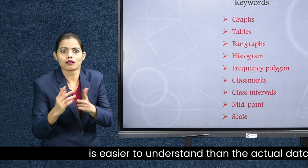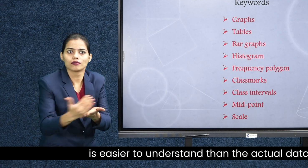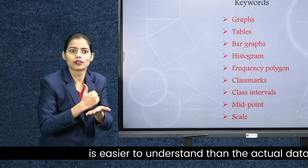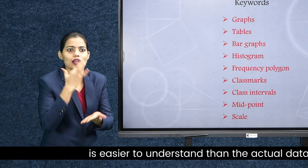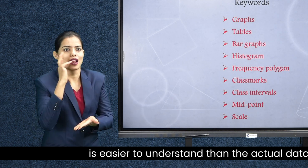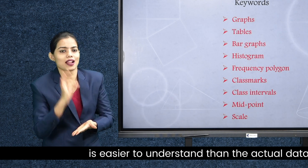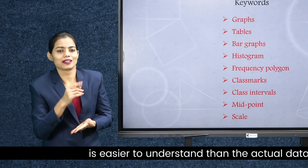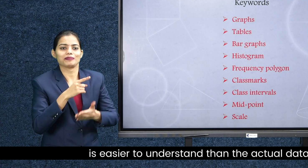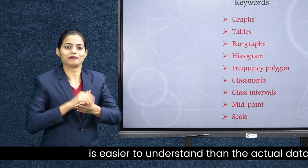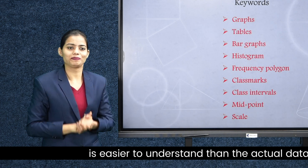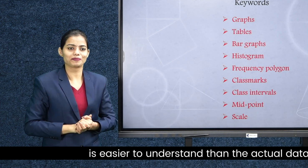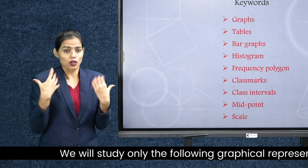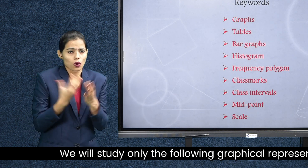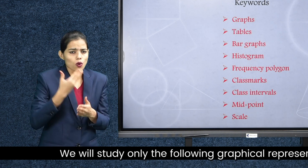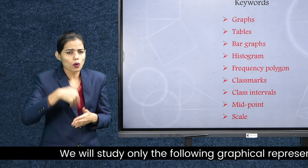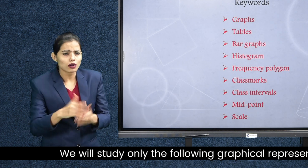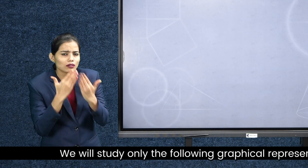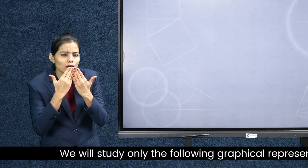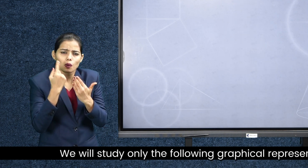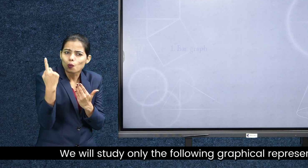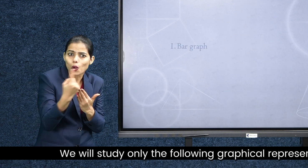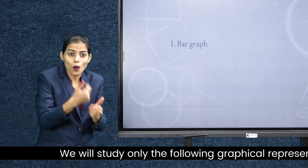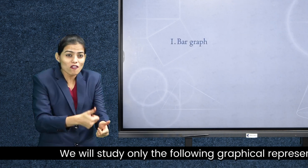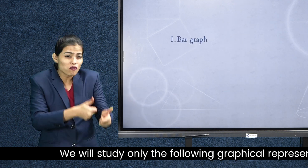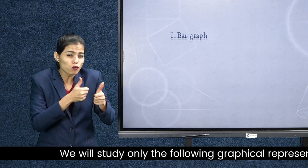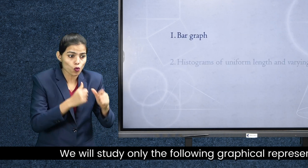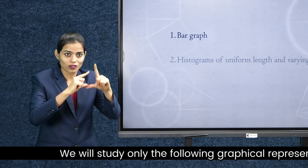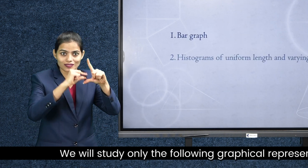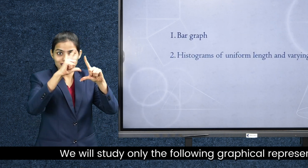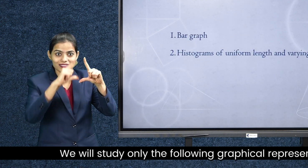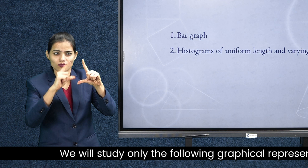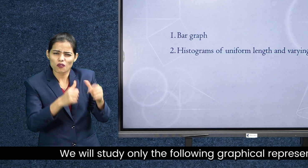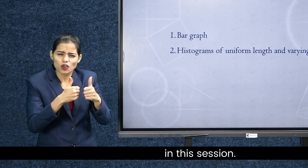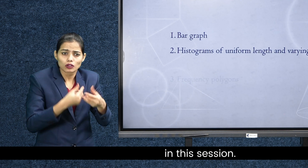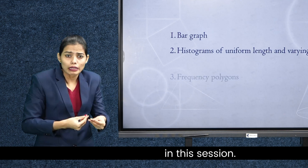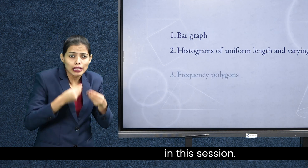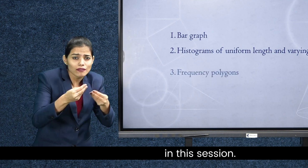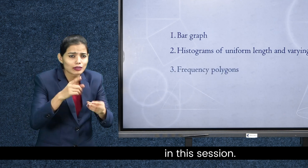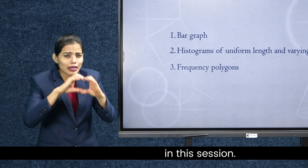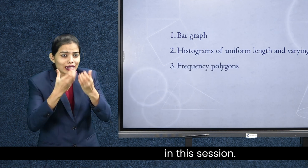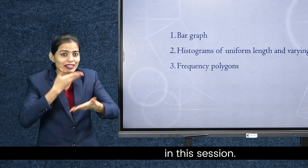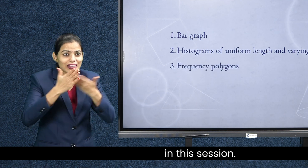data. We will study only the following graphical representation in this session: